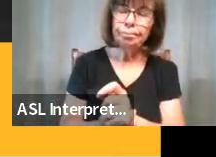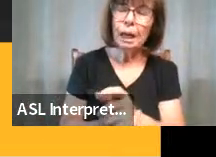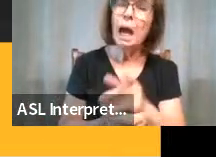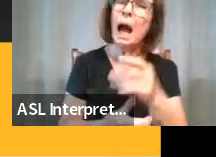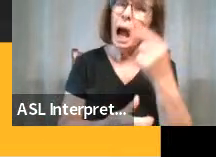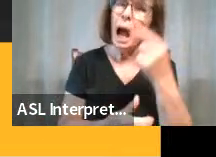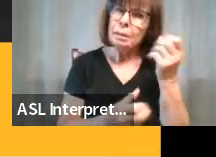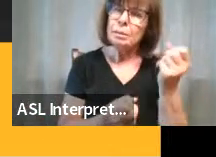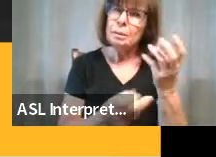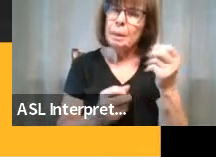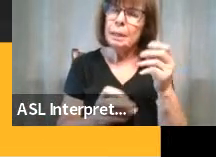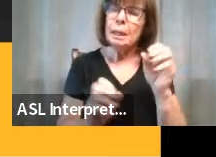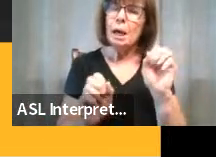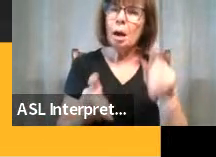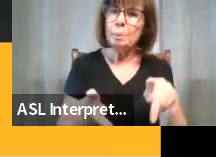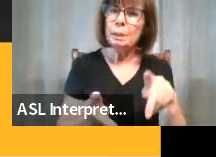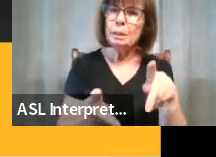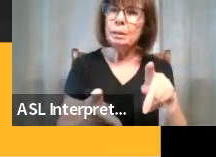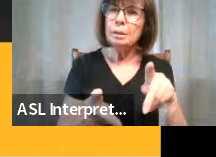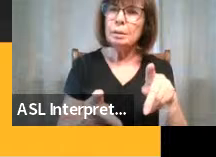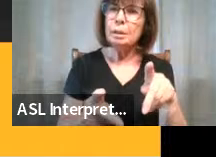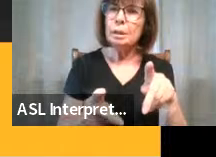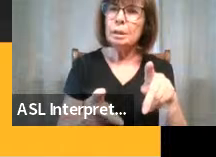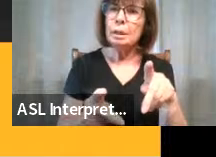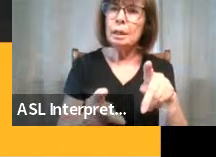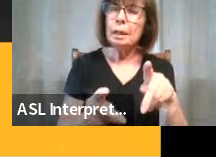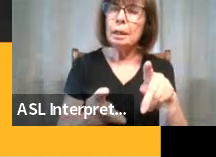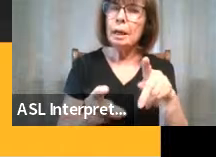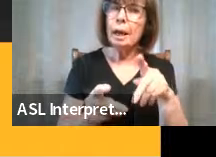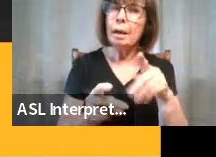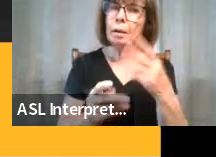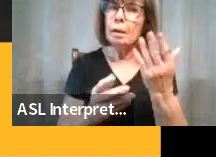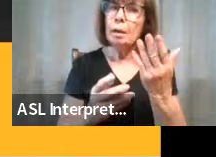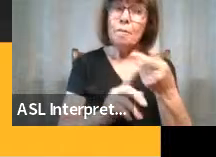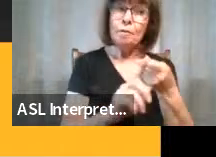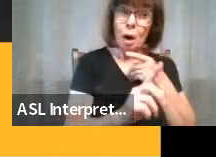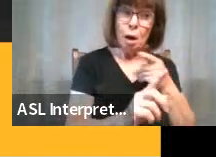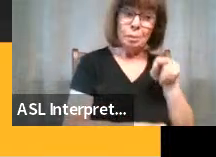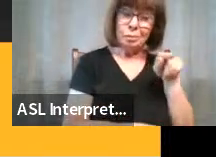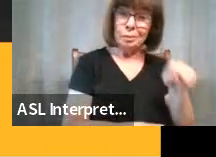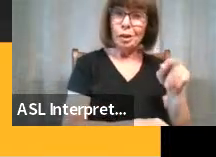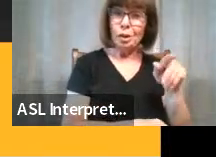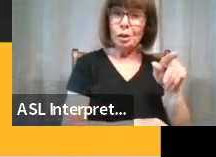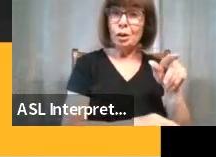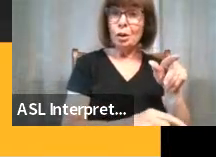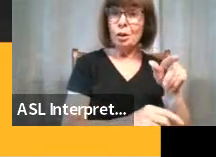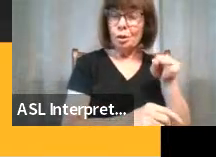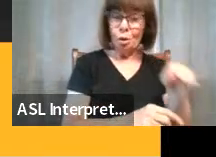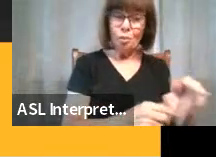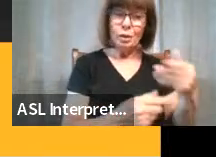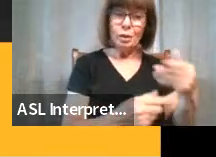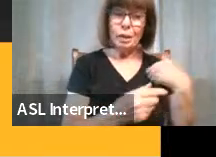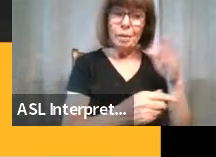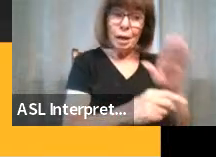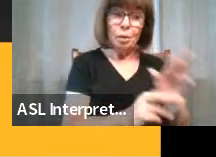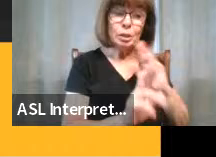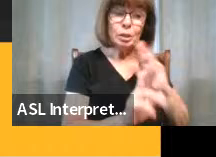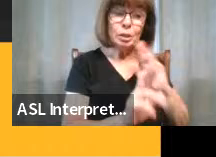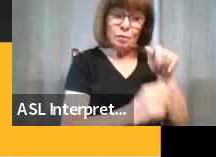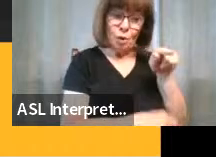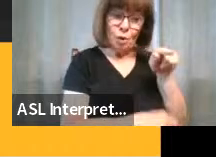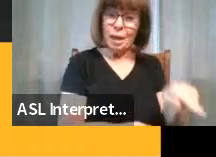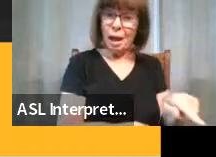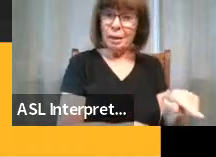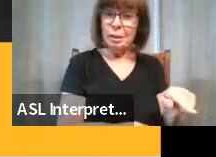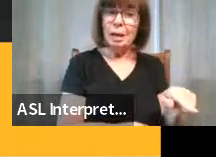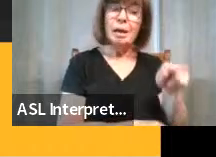opportunities and lessons learned through COVID, throughout the COVID response of some of the importance for the